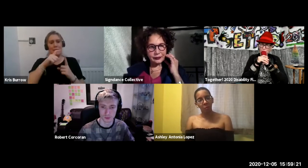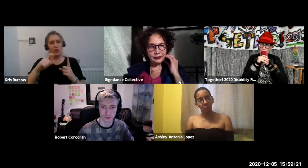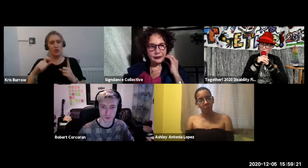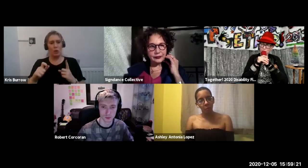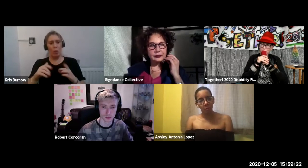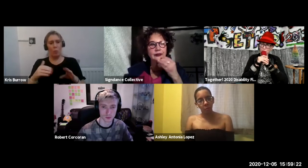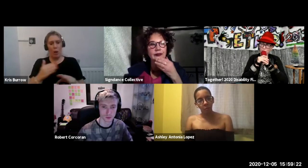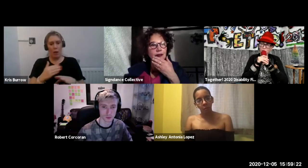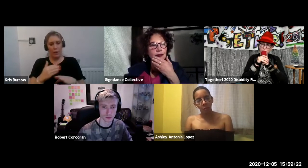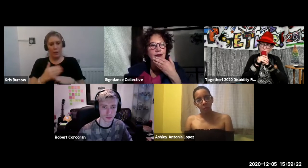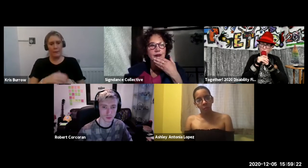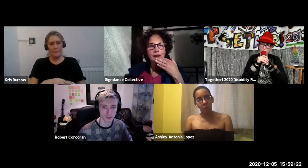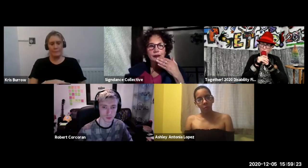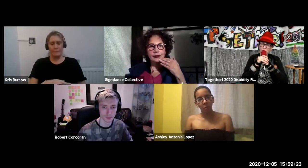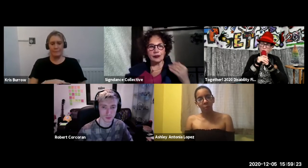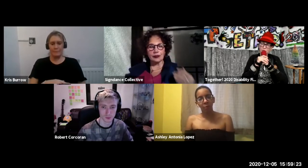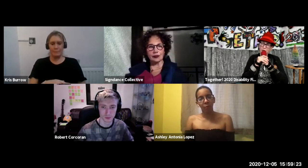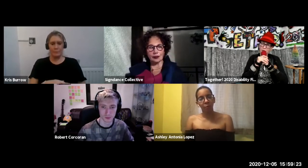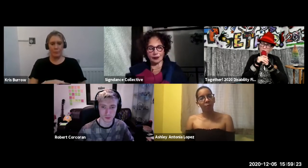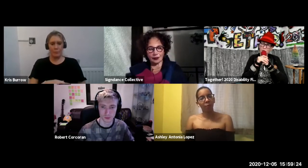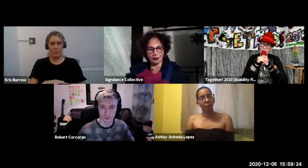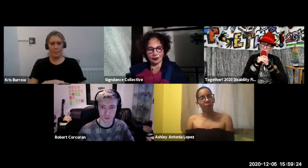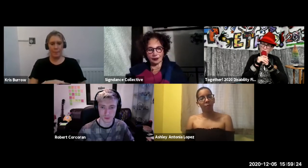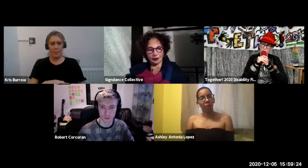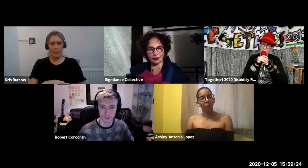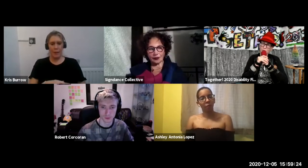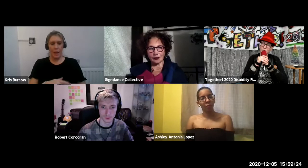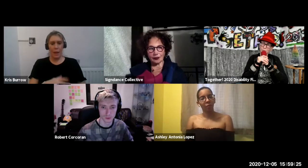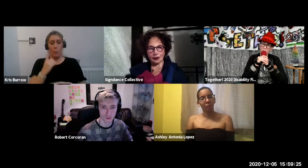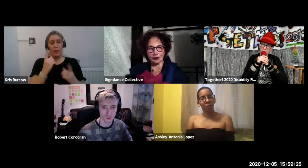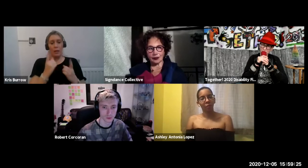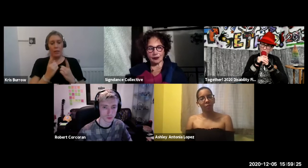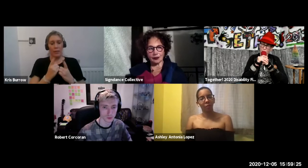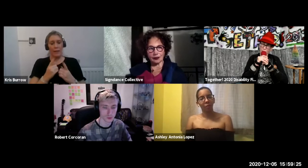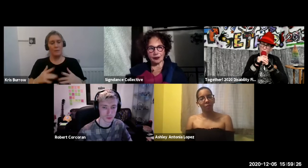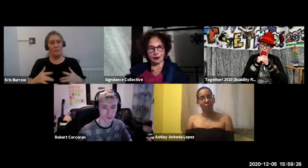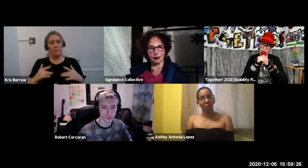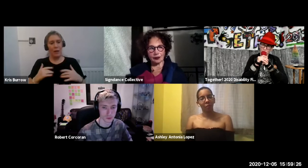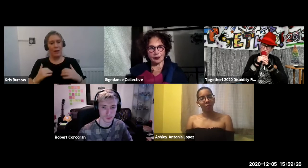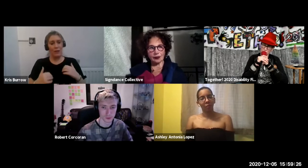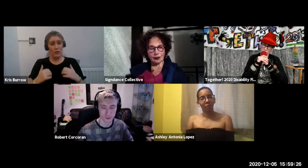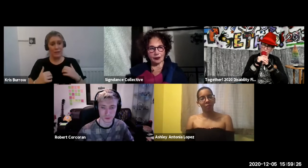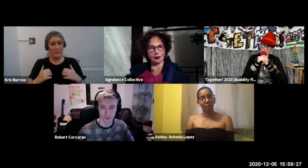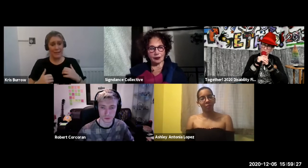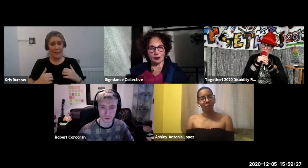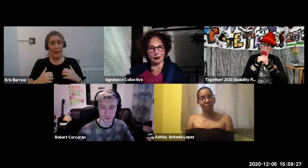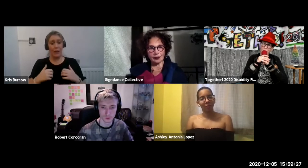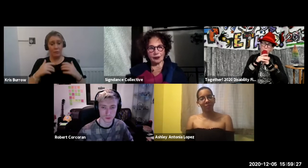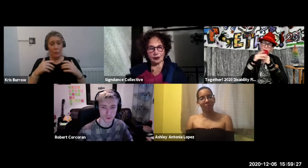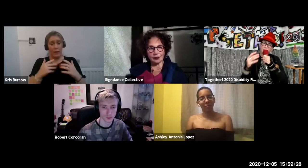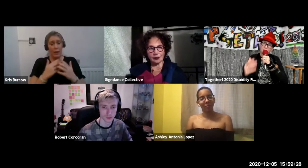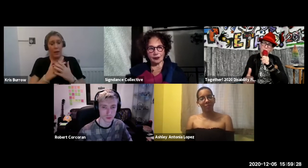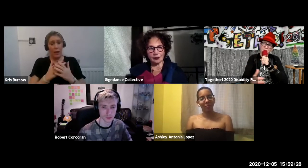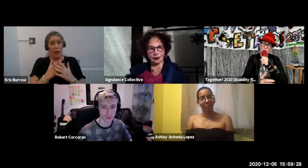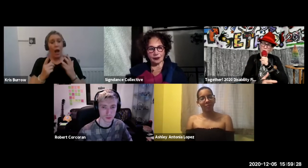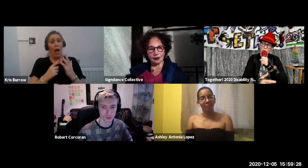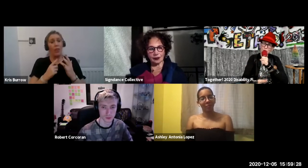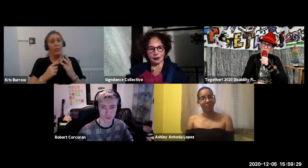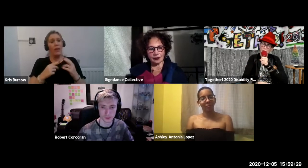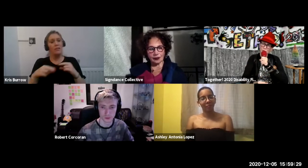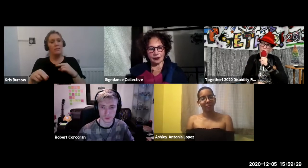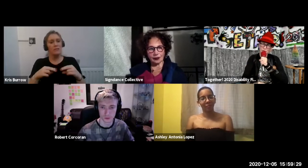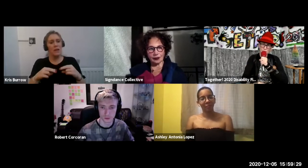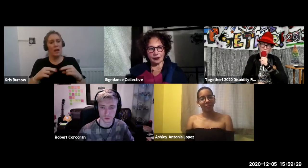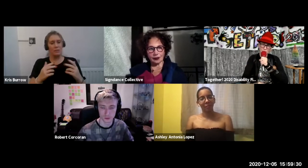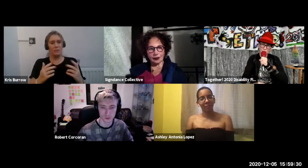the things that I found really interesting is I've had other dance companies who are making work digitally, but it's the